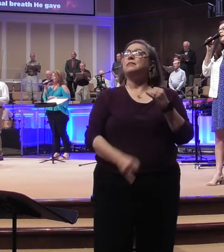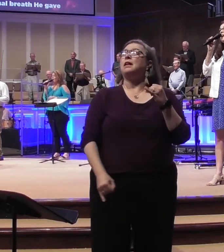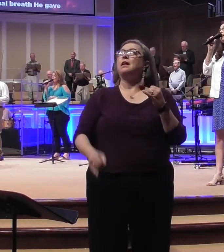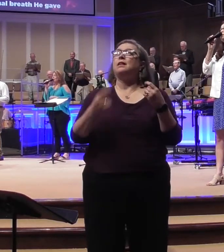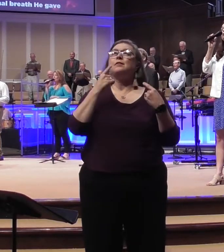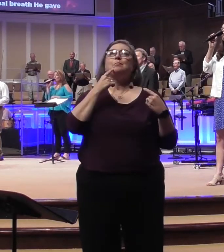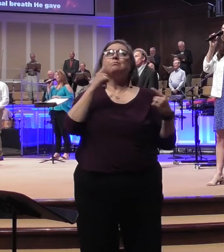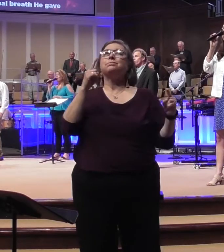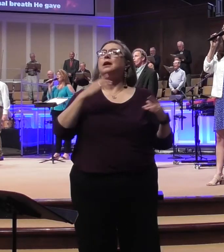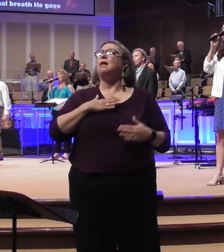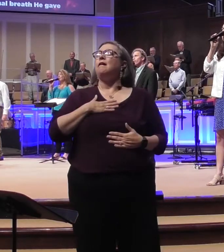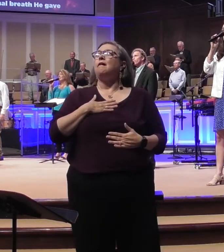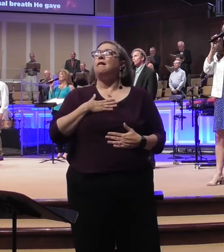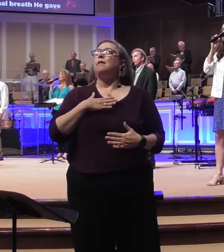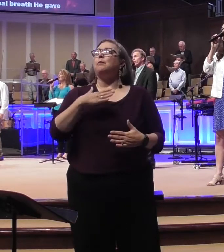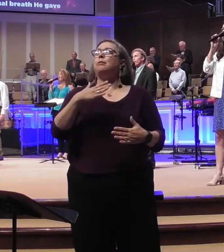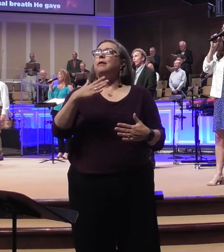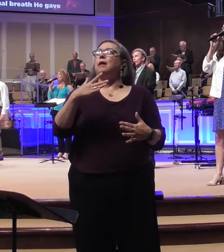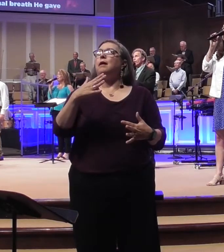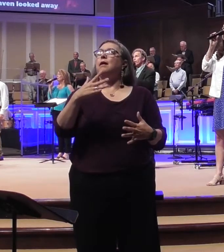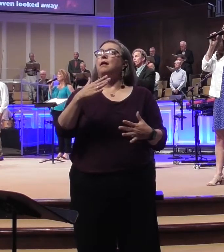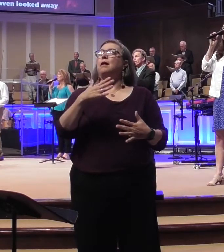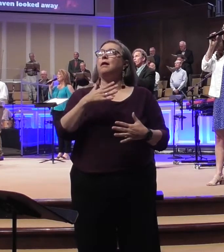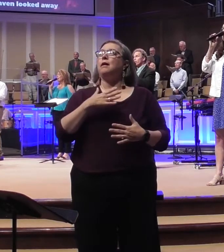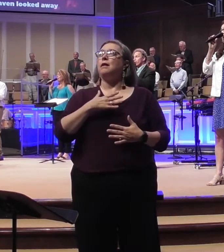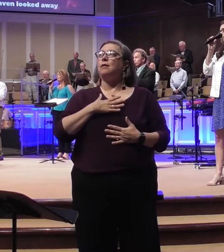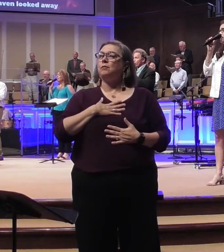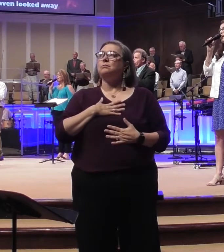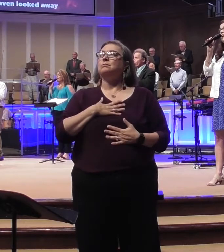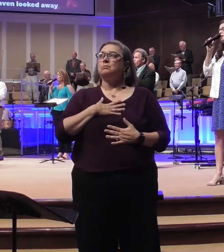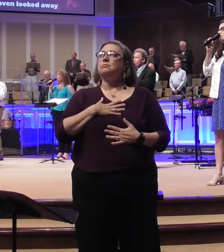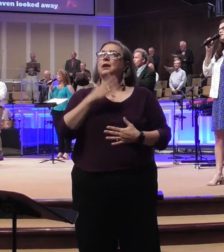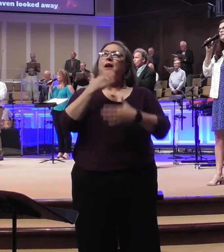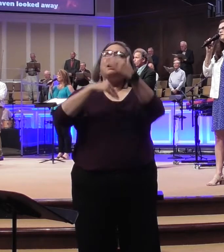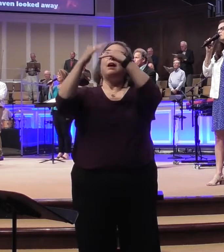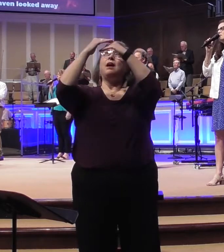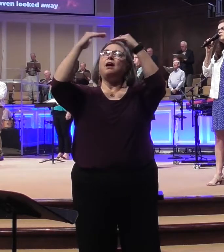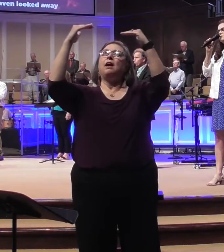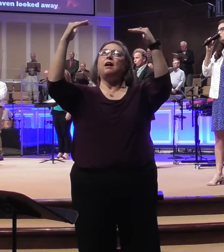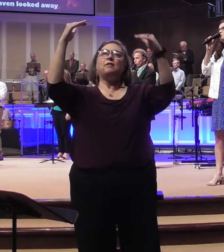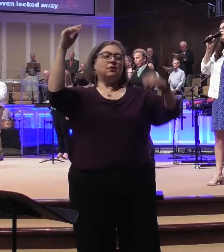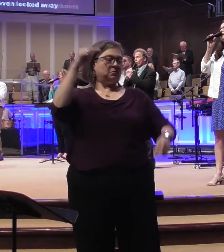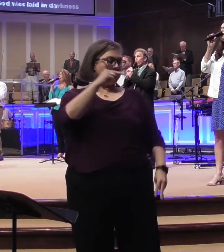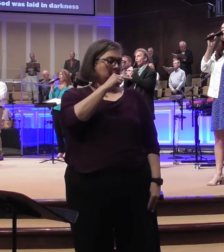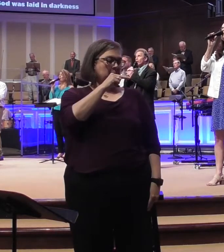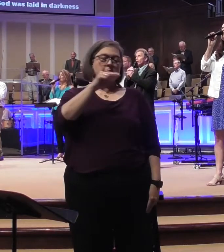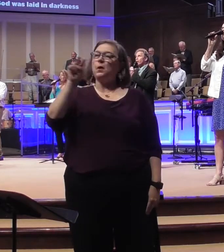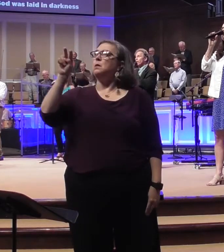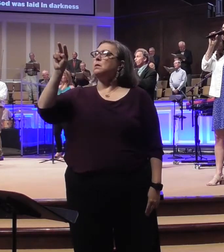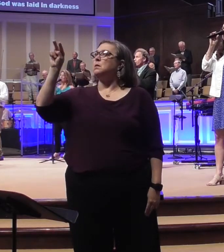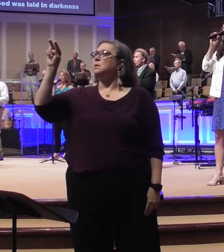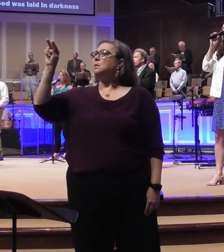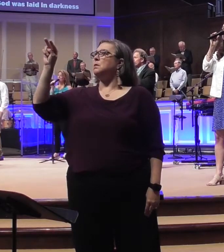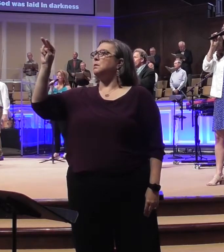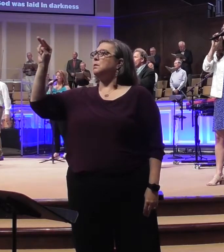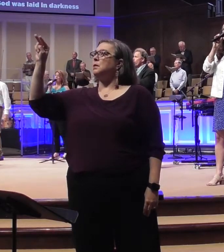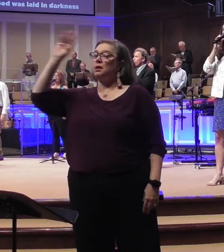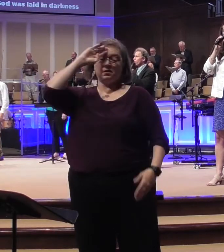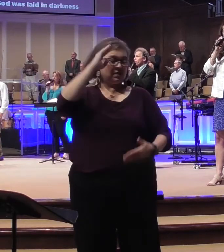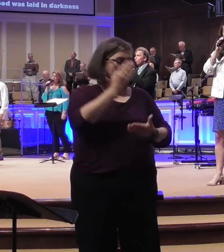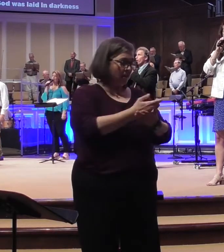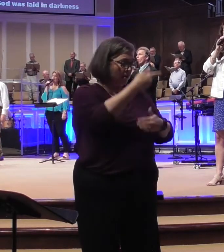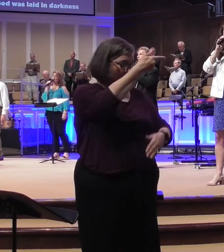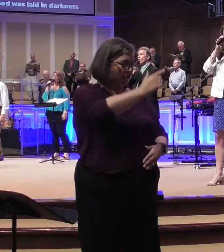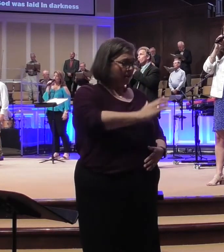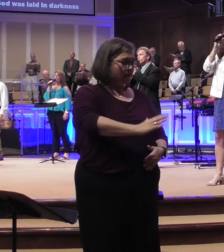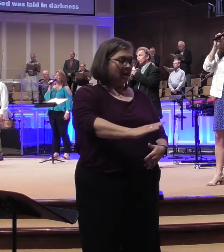One final breath he gave as heaven looked away. The Son